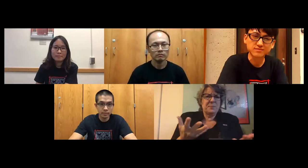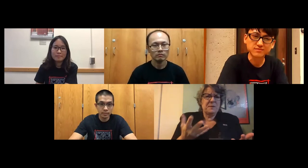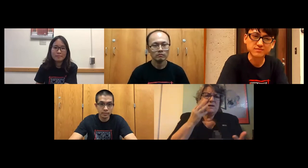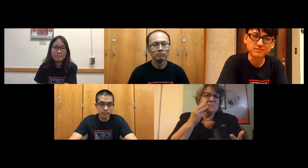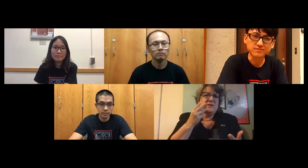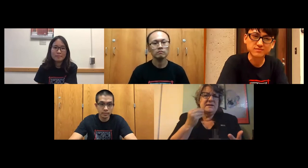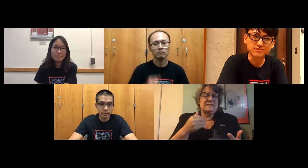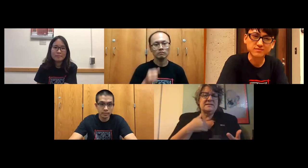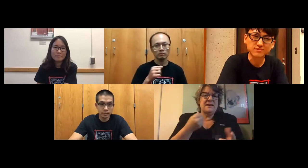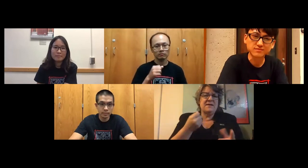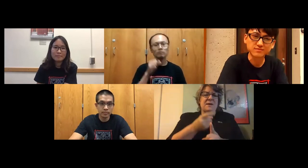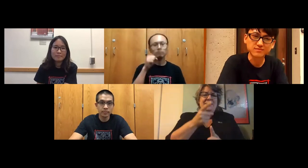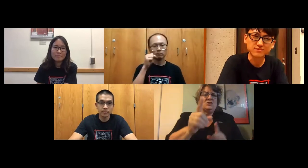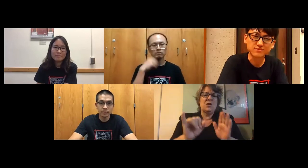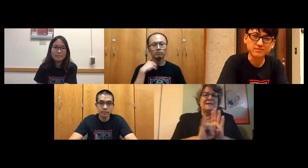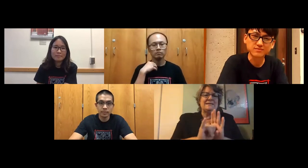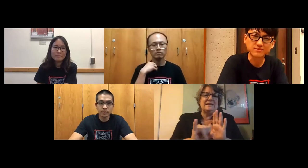What experiences have impacted your identity?